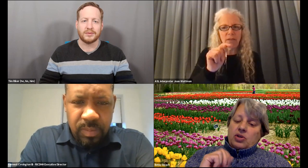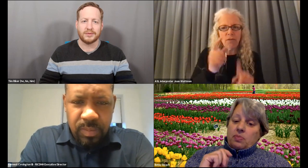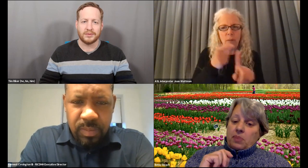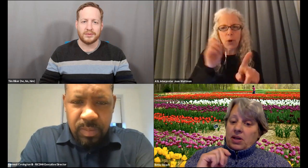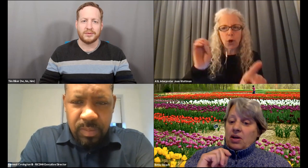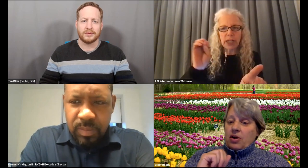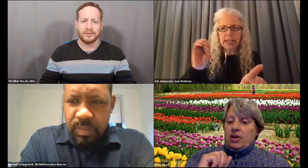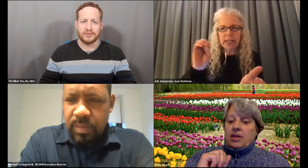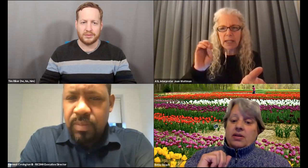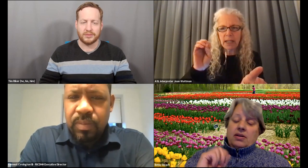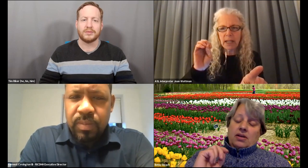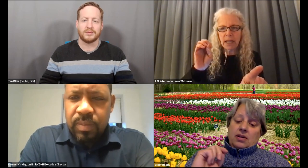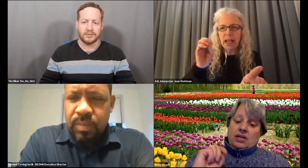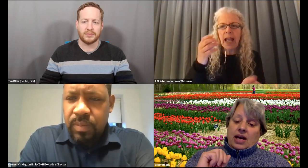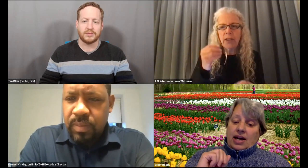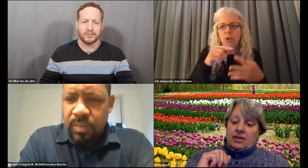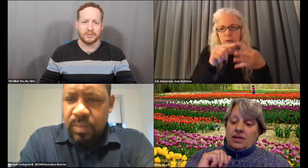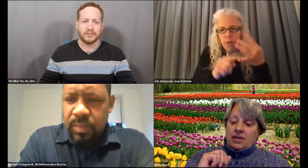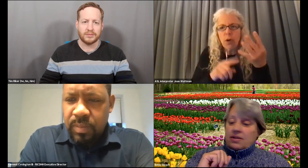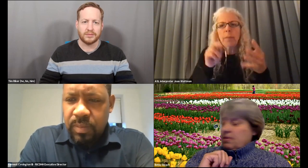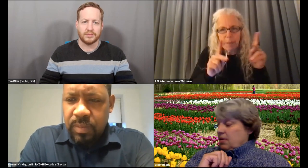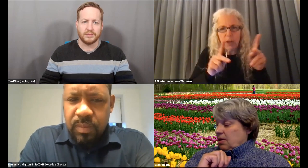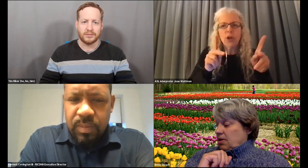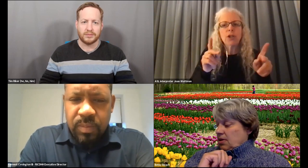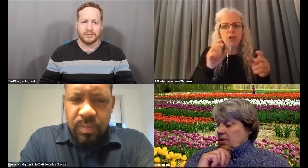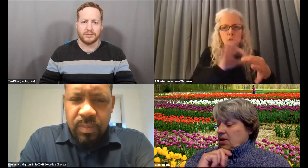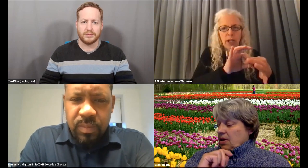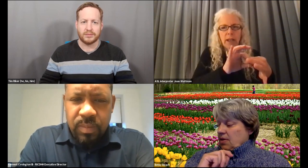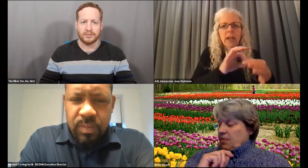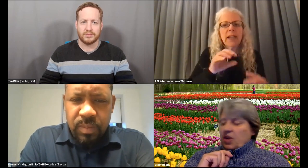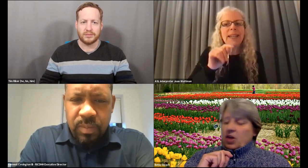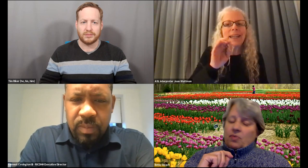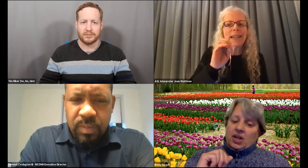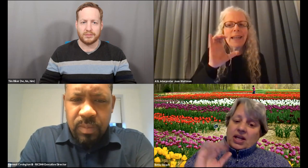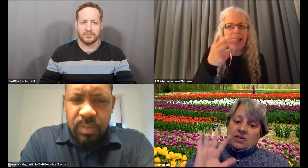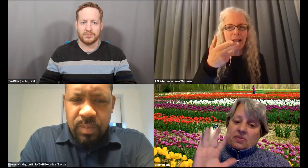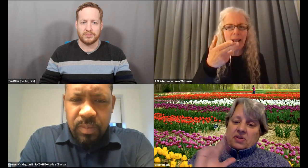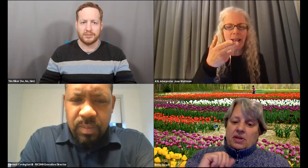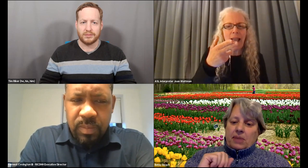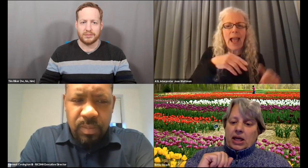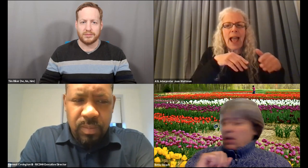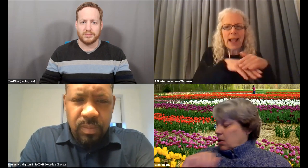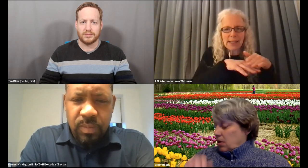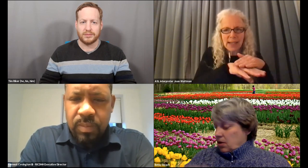to be on the Tech Access Video Relay Service Committee.